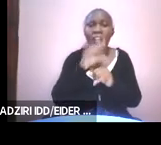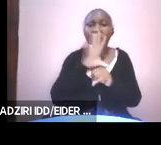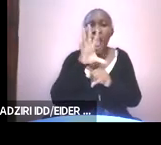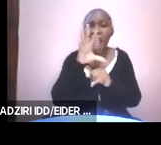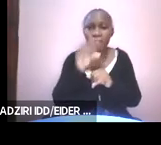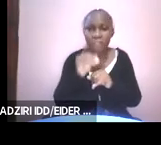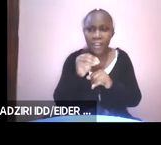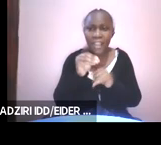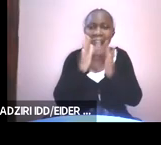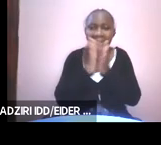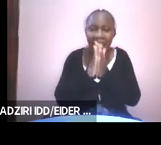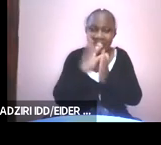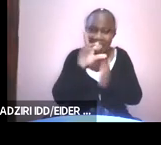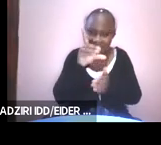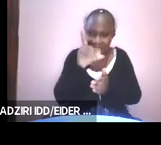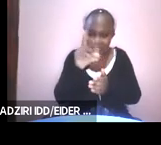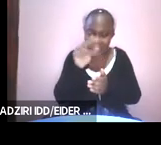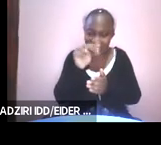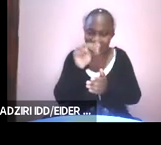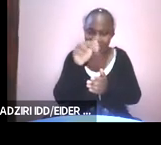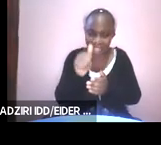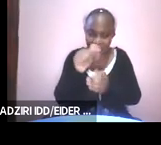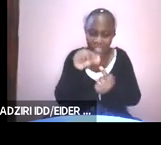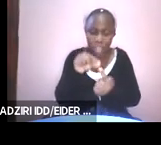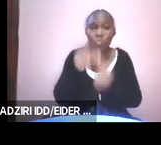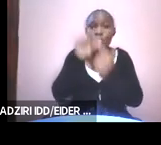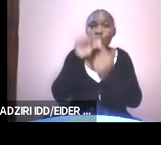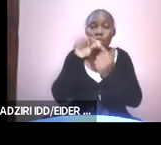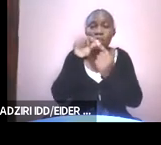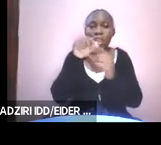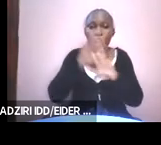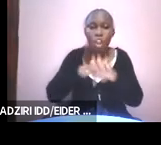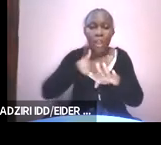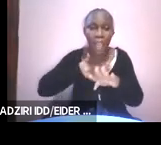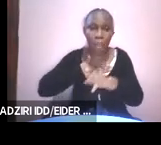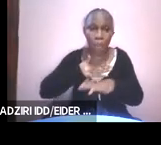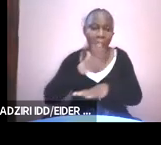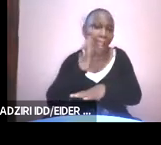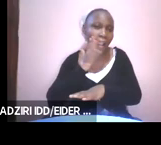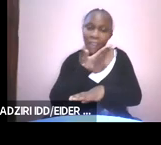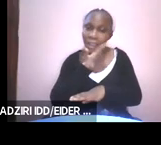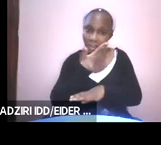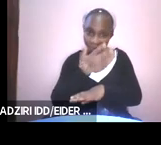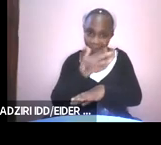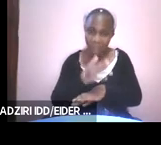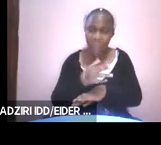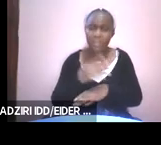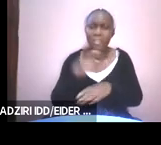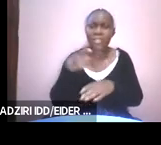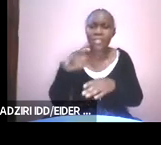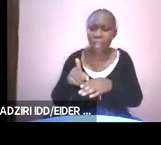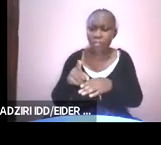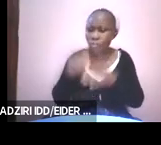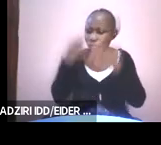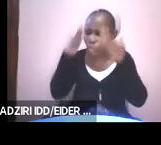bit unique based on our own race, he was associating it with poverty,